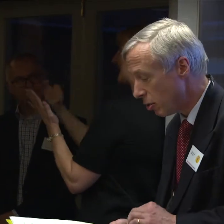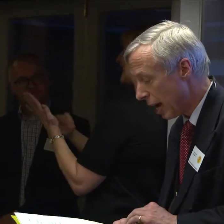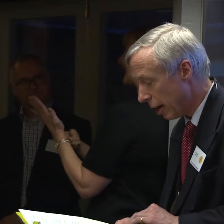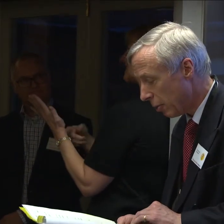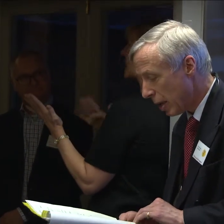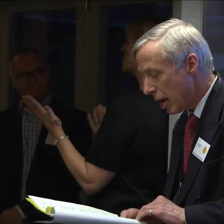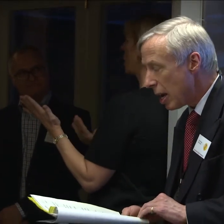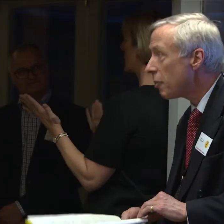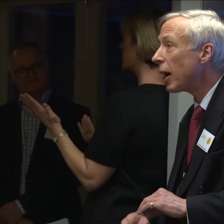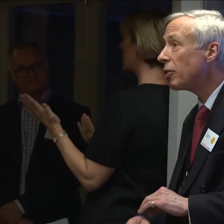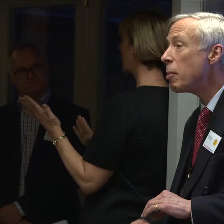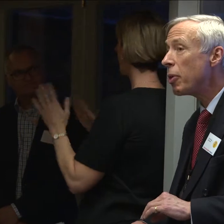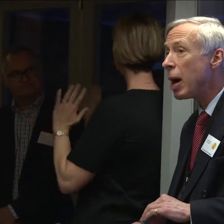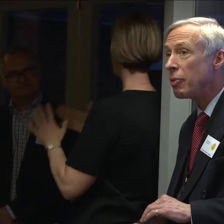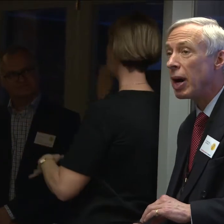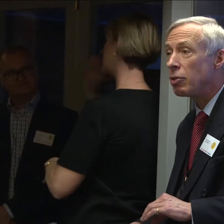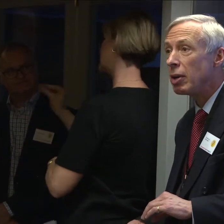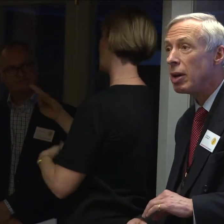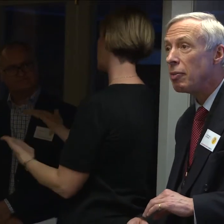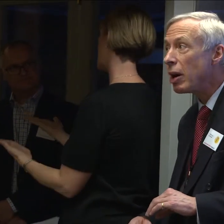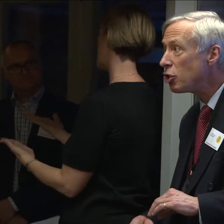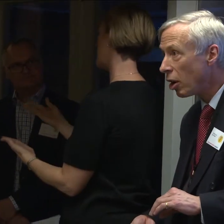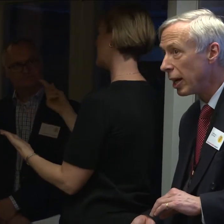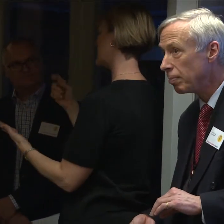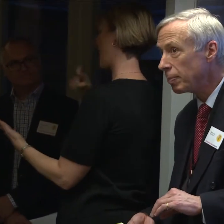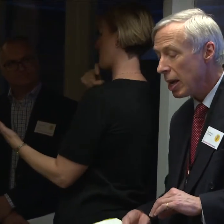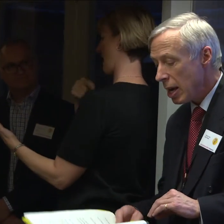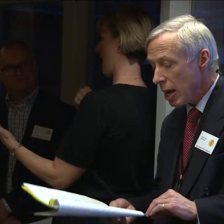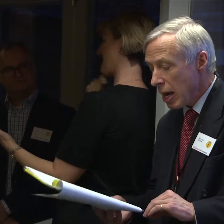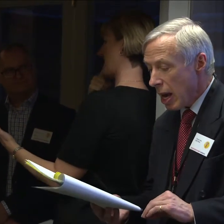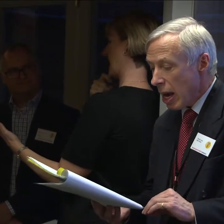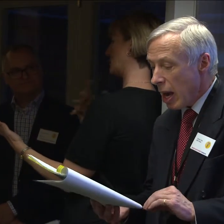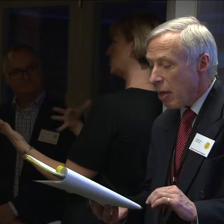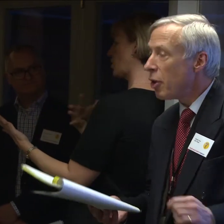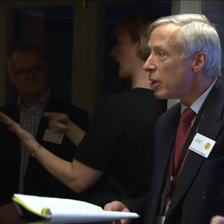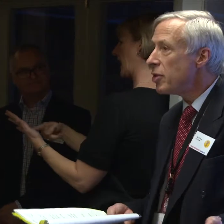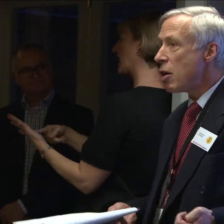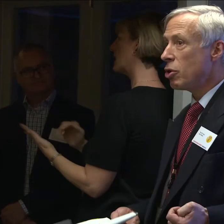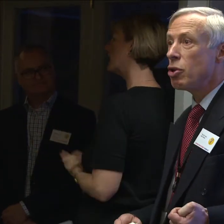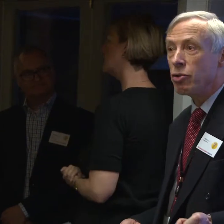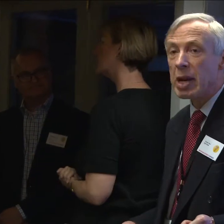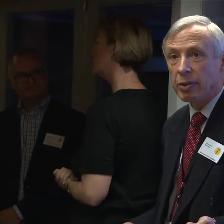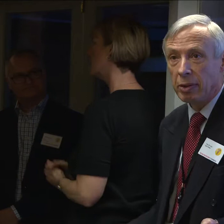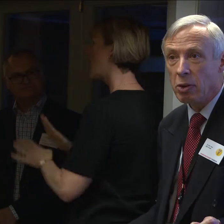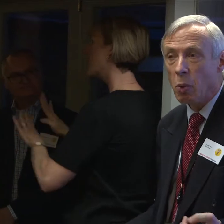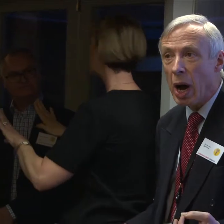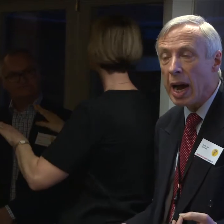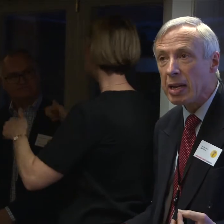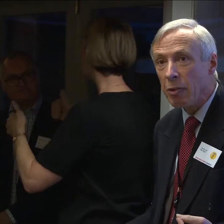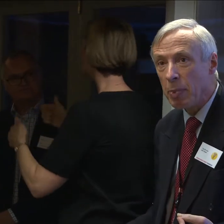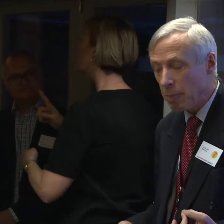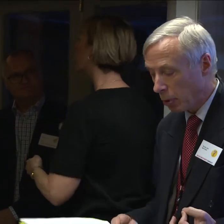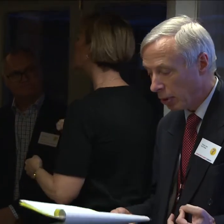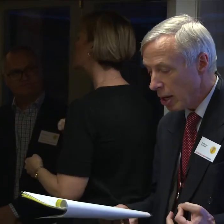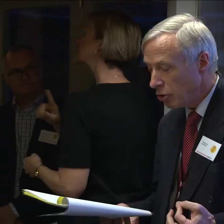to tell you. In fact, some of them I found very shocking. There is no good reason why